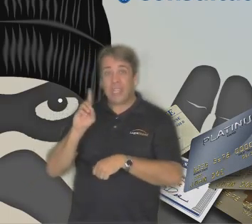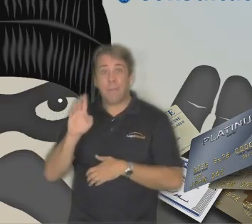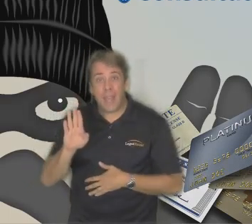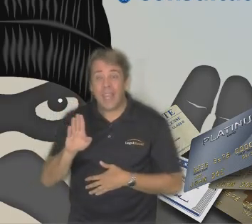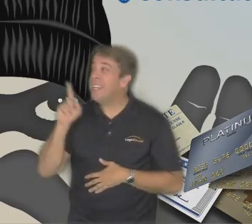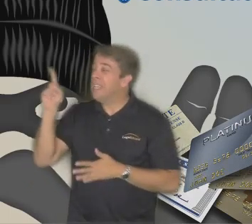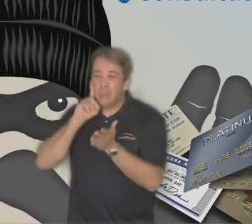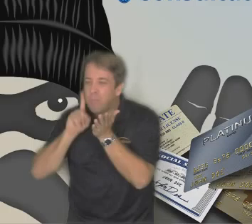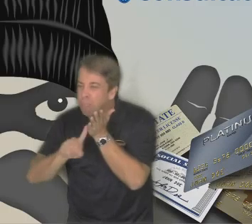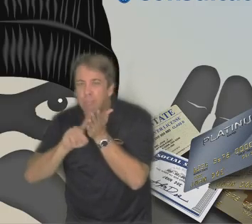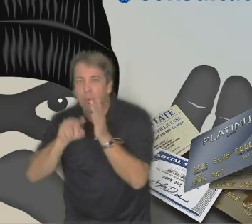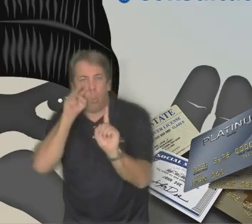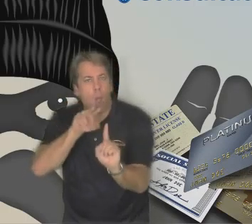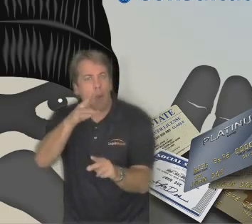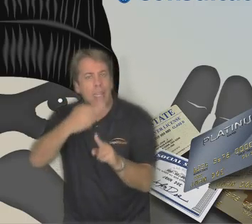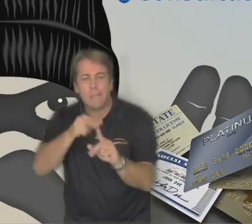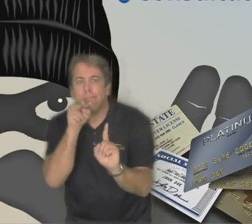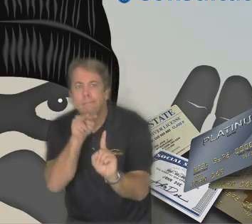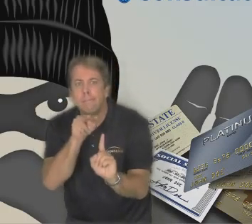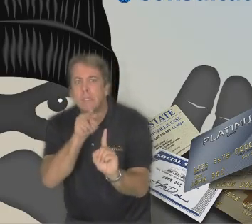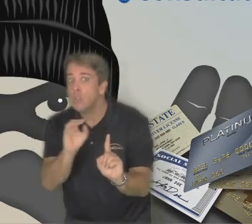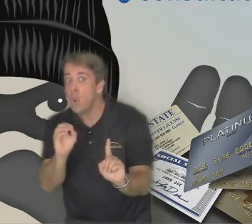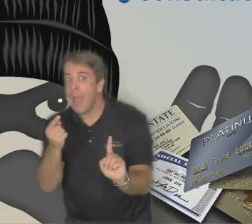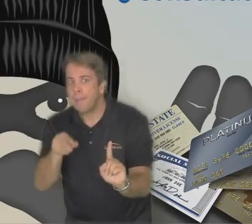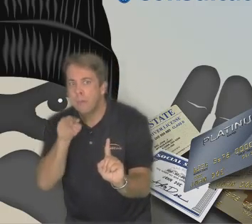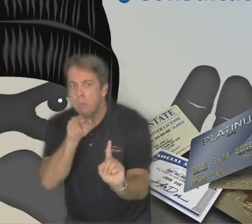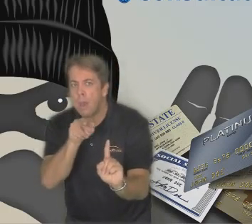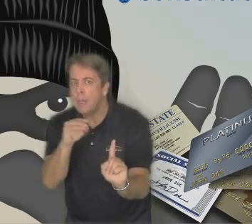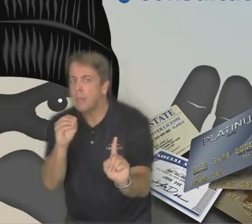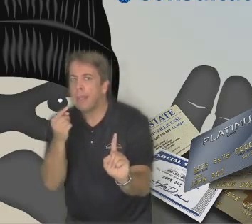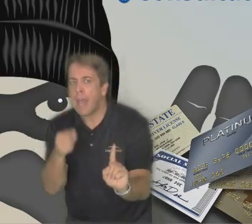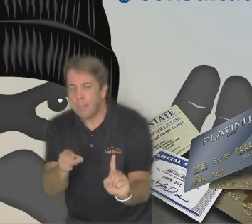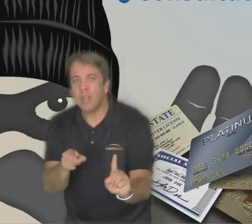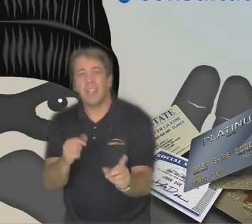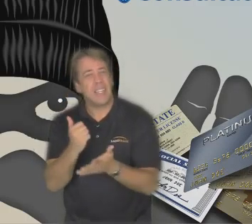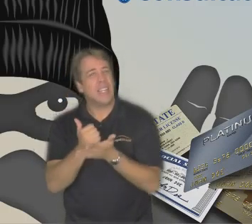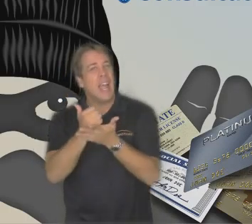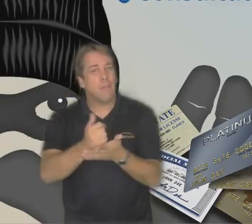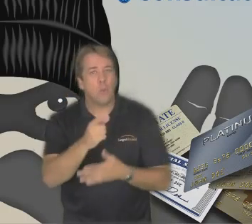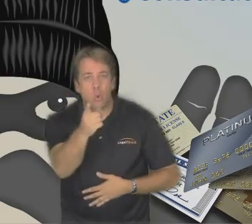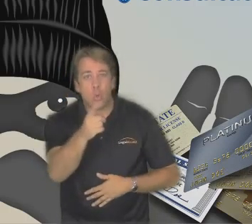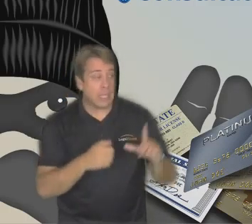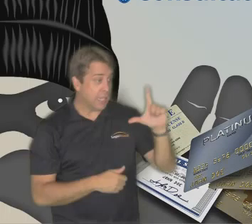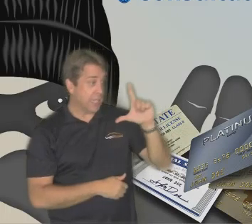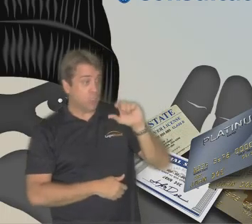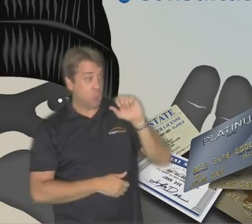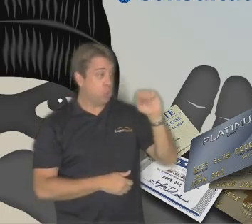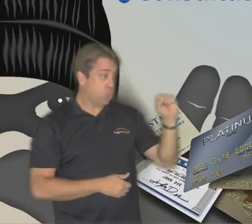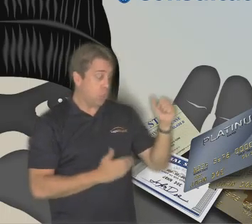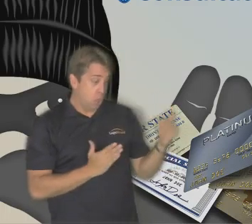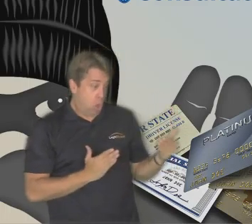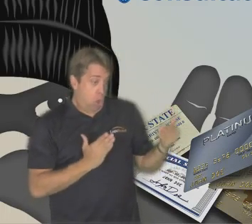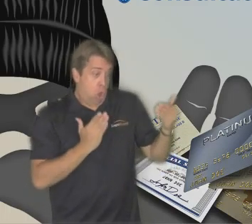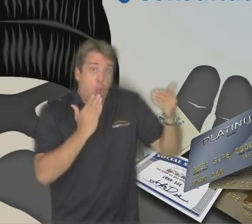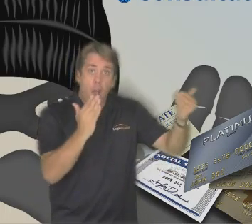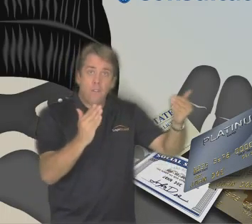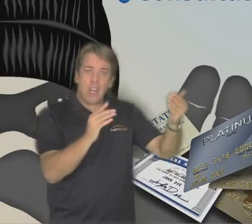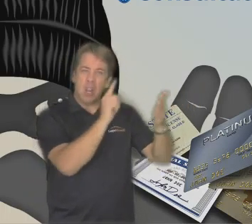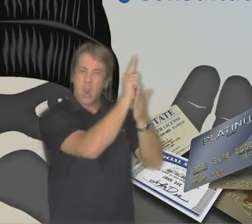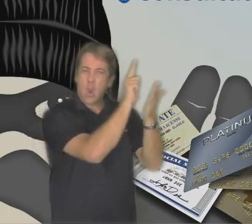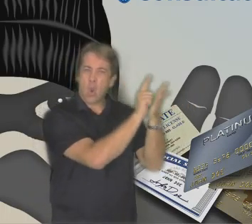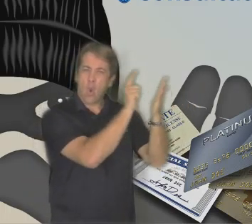will be checked for any bank accounts, criminal activity in your name, or driver's licenses that are pulled. Legal Shield offers